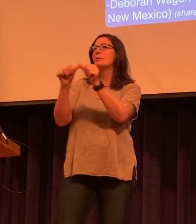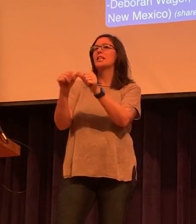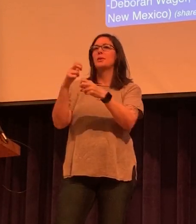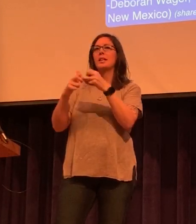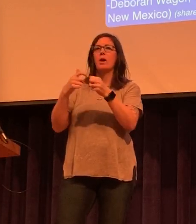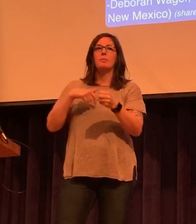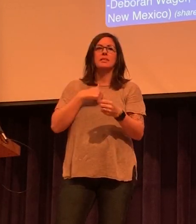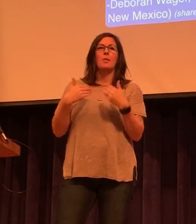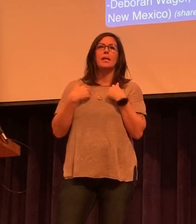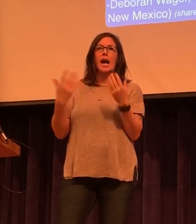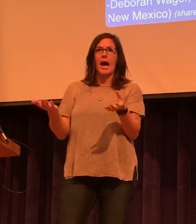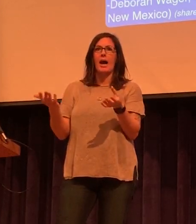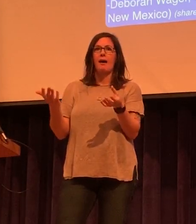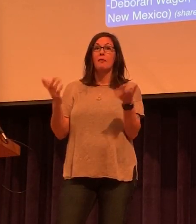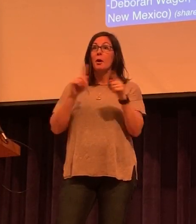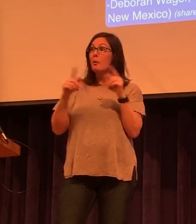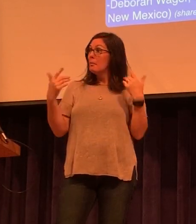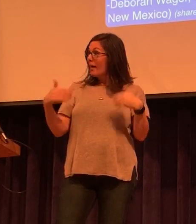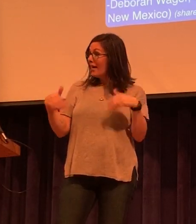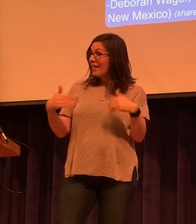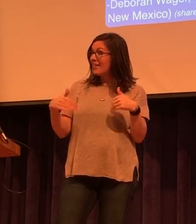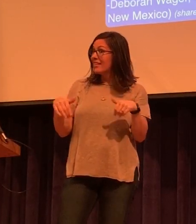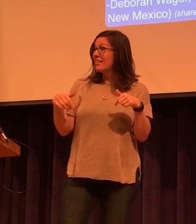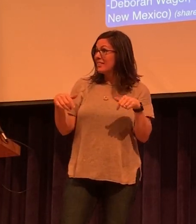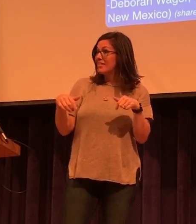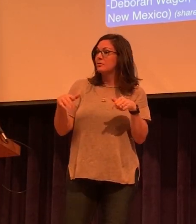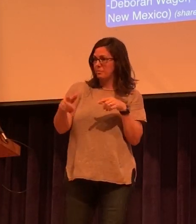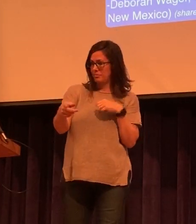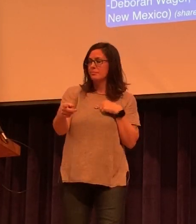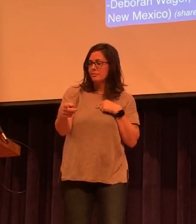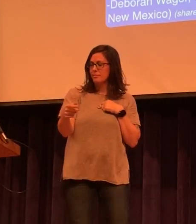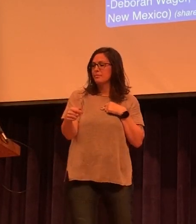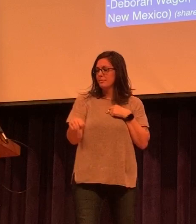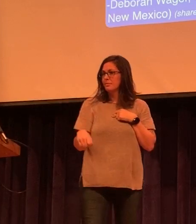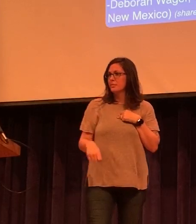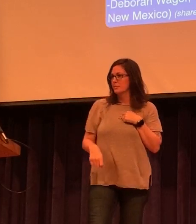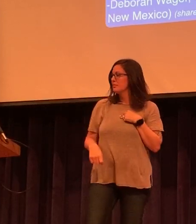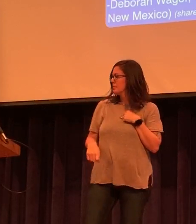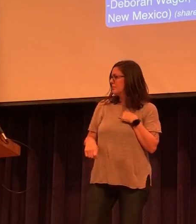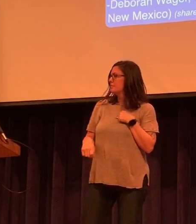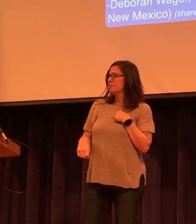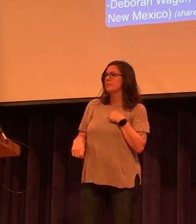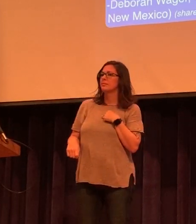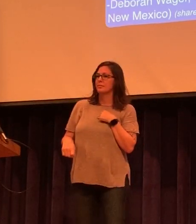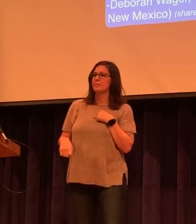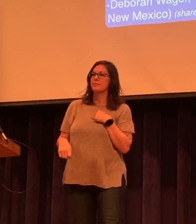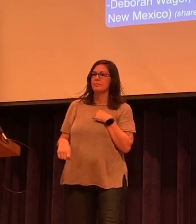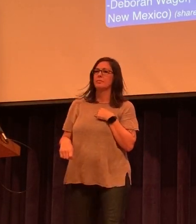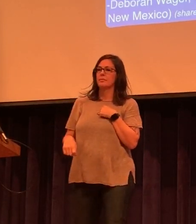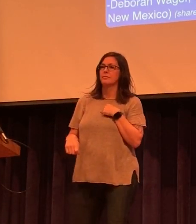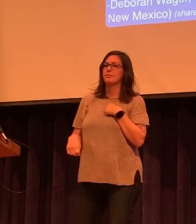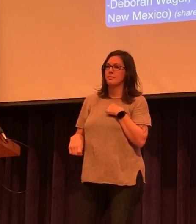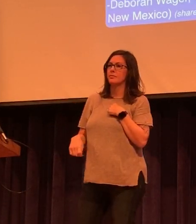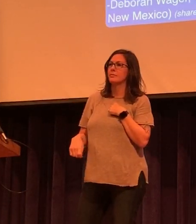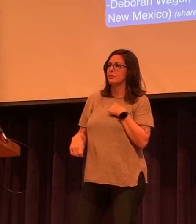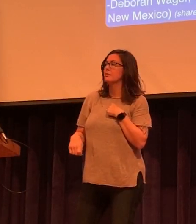of categorized as their own thing. And Deborah Wager describes this as the ghettoization of sign language research